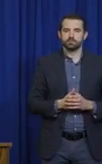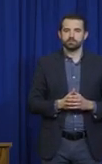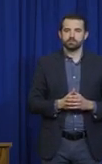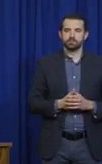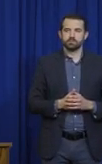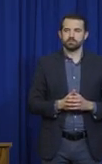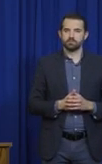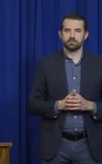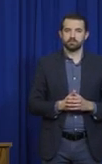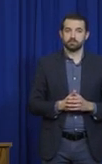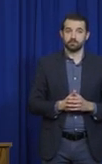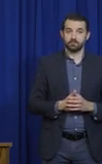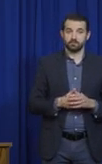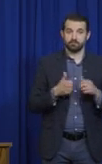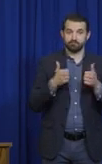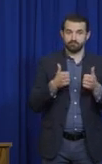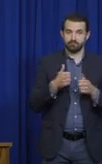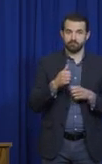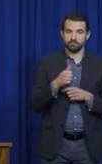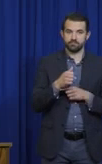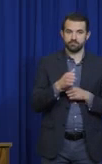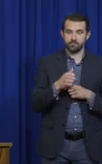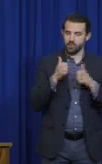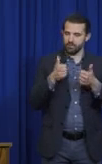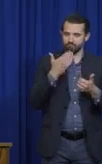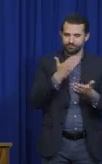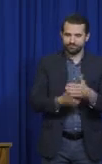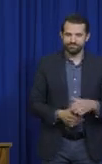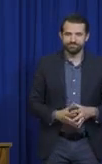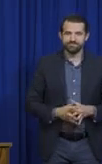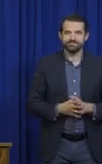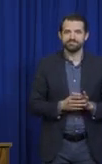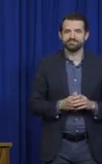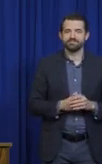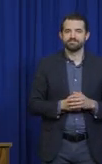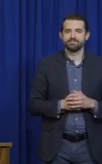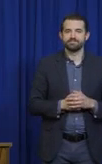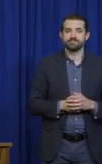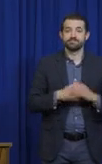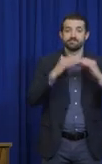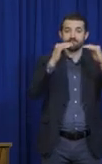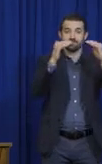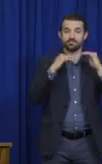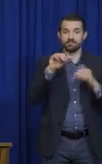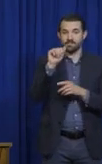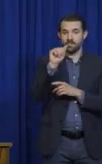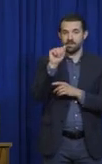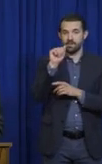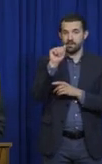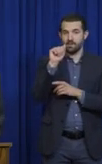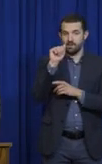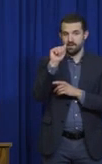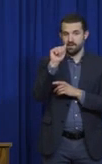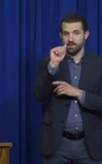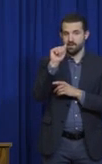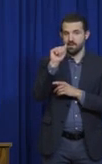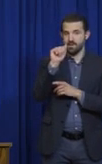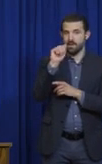Okay, 12. You bet. Thank you. Next up is Amy Brown over at WERU. Go ahead,